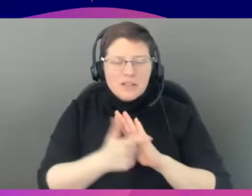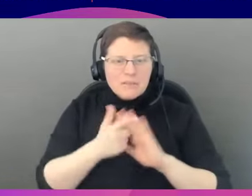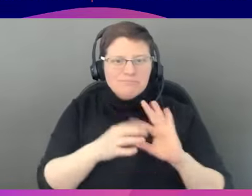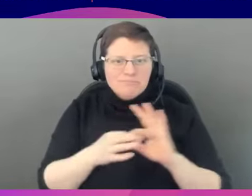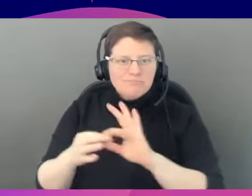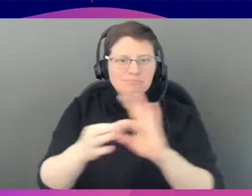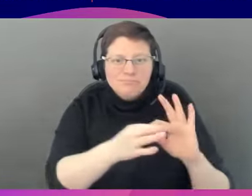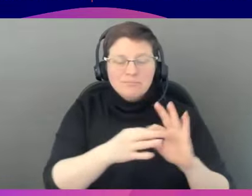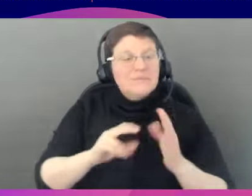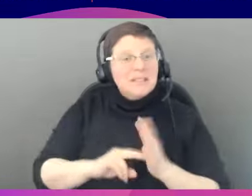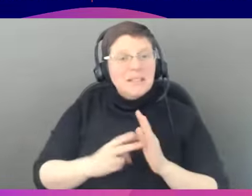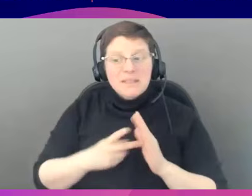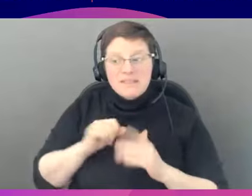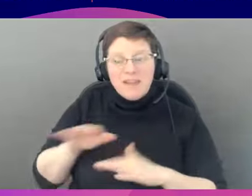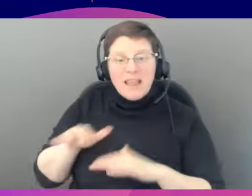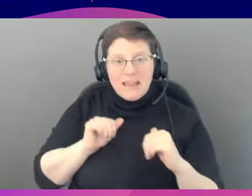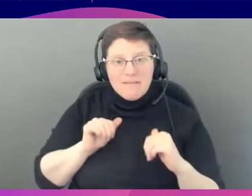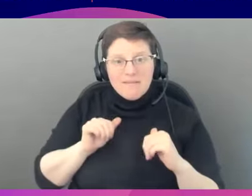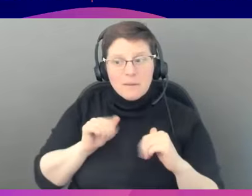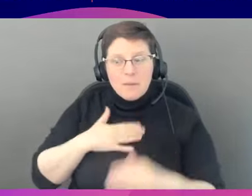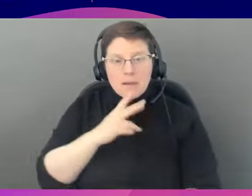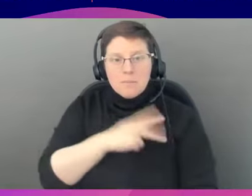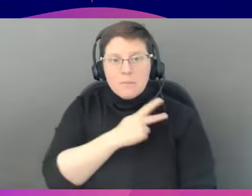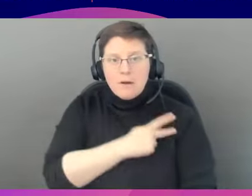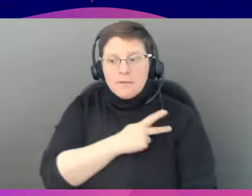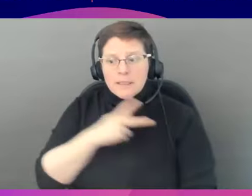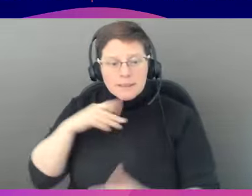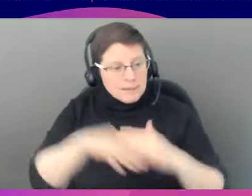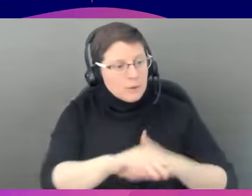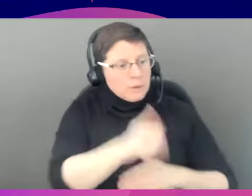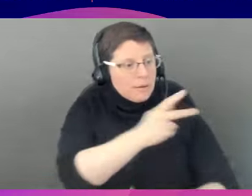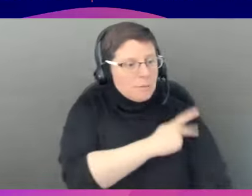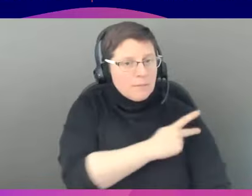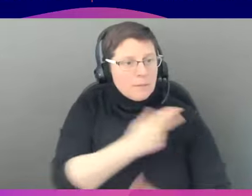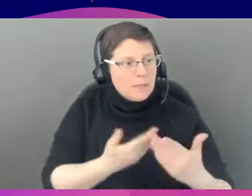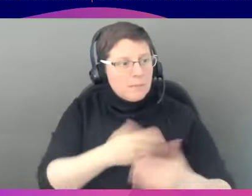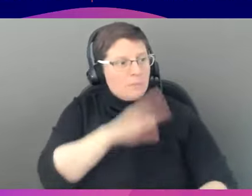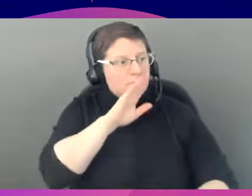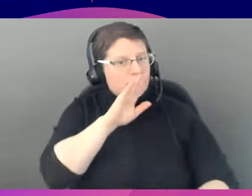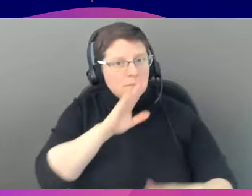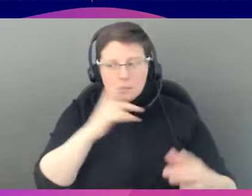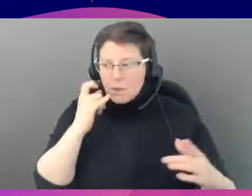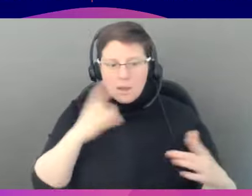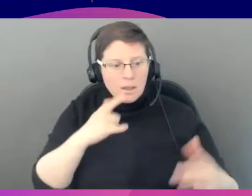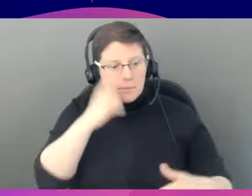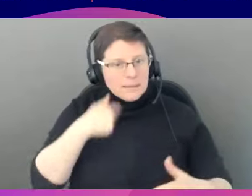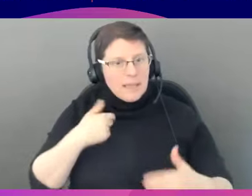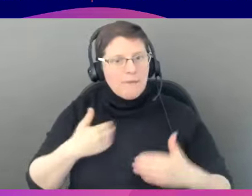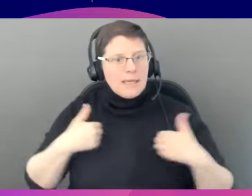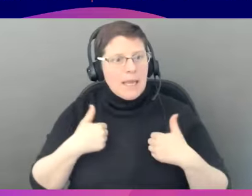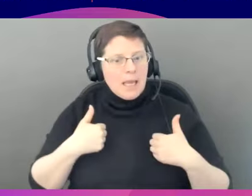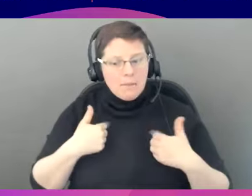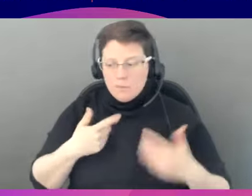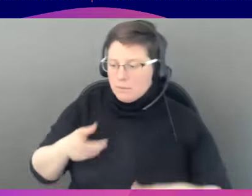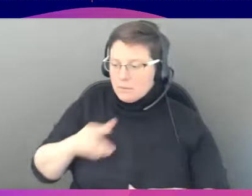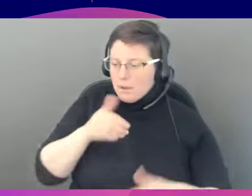from one province to another may face discrimination or barriers in certain provinces due to their animal not having